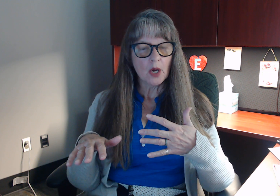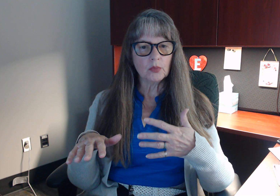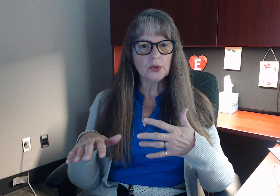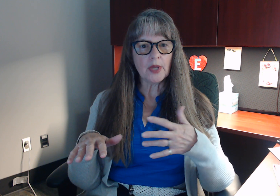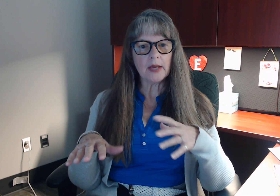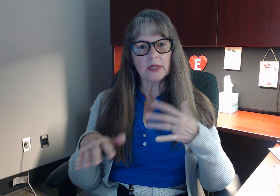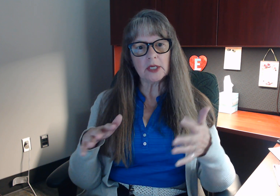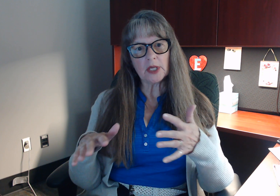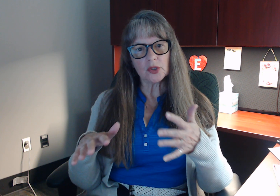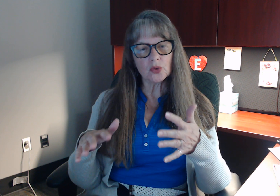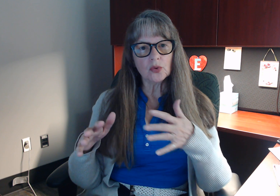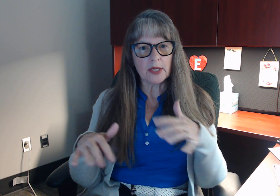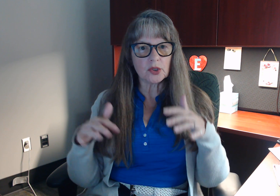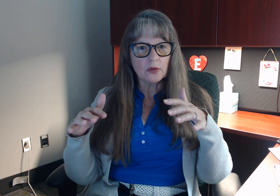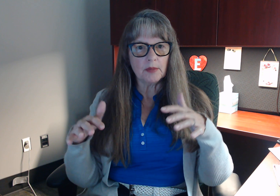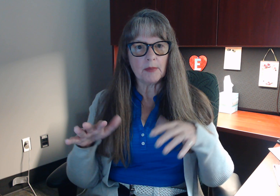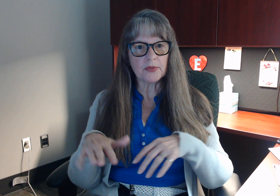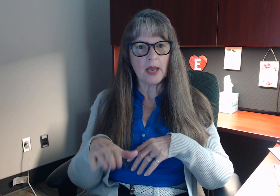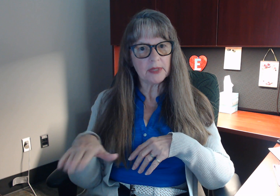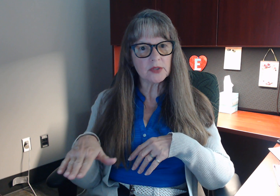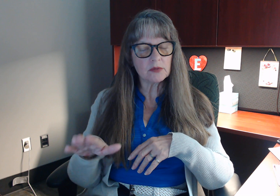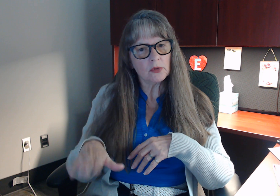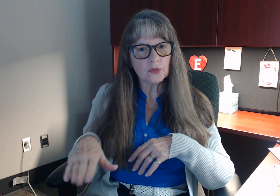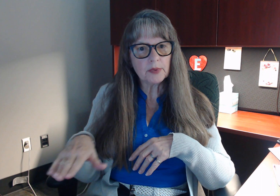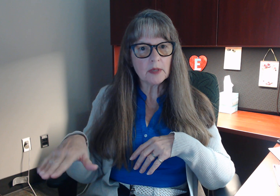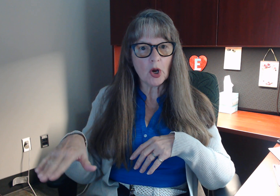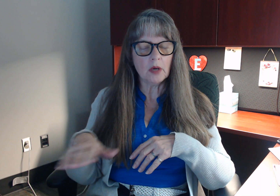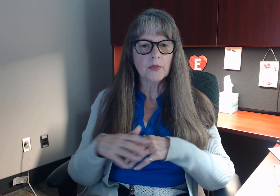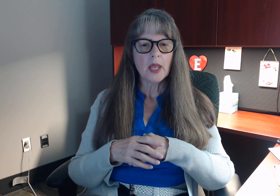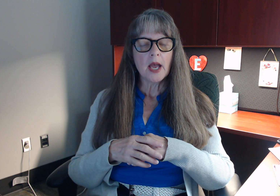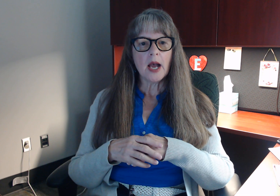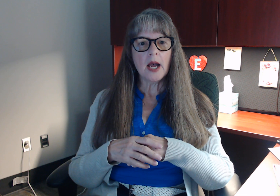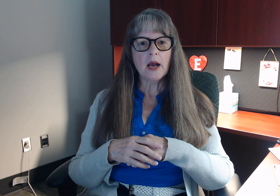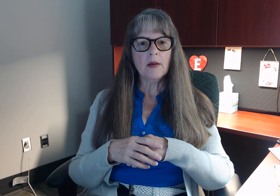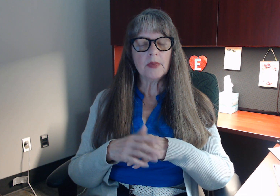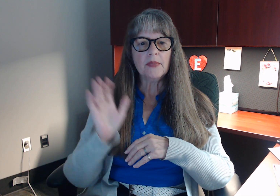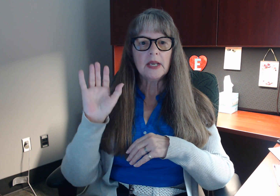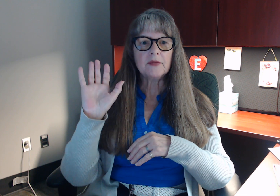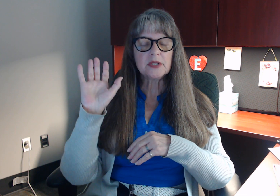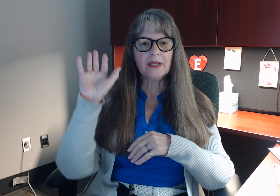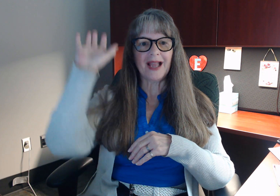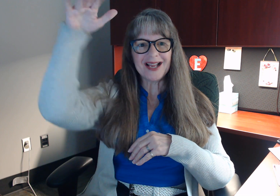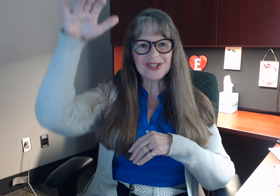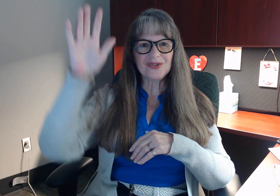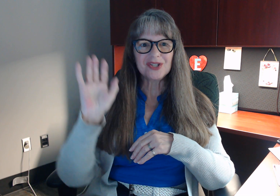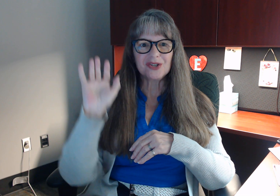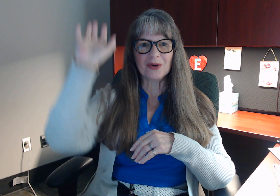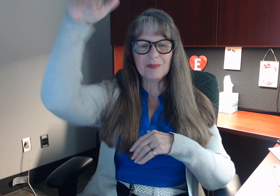do that. They teach that in school, kind of start them up with that because you're dribbling a ball. And then I've seen guys do this because they're making